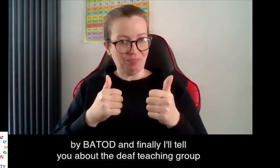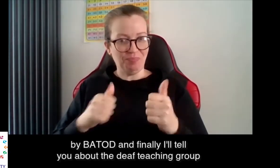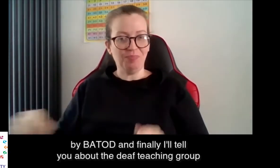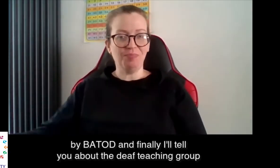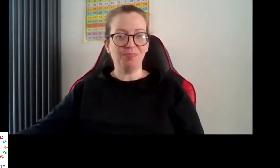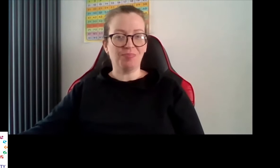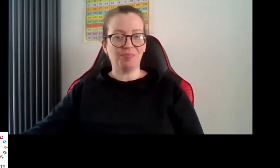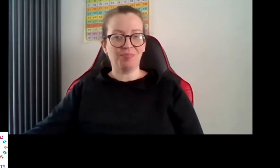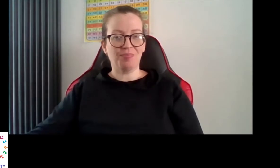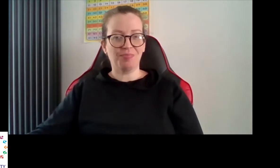Group.